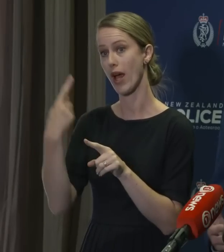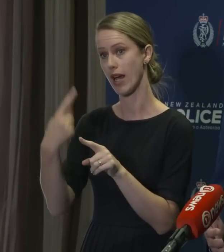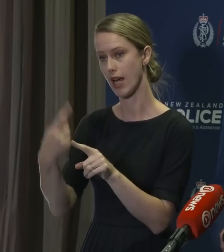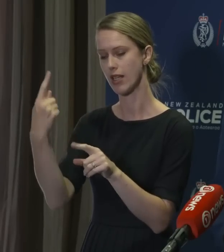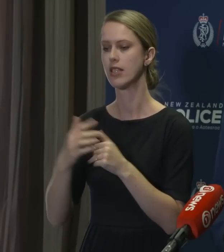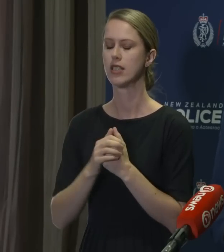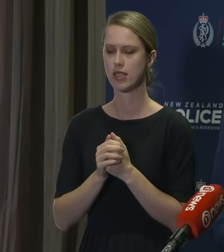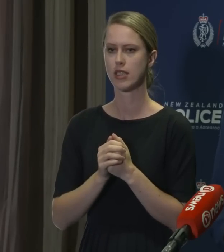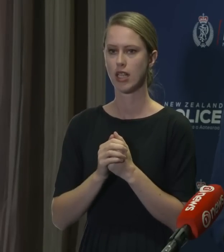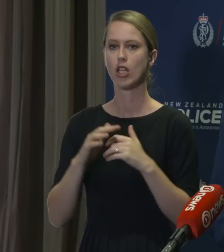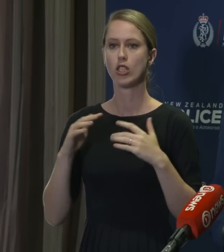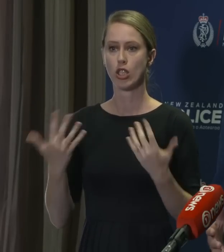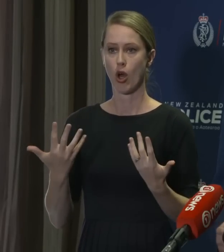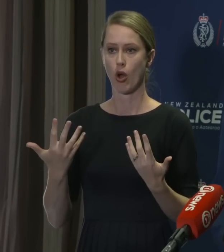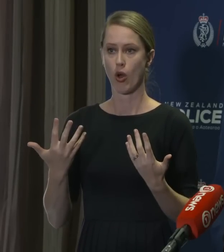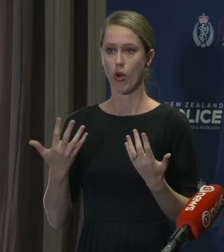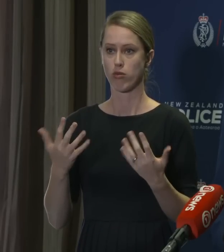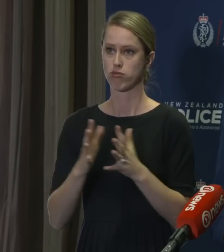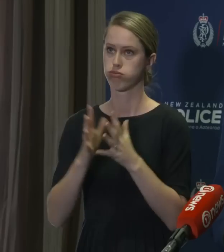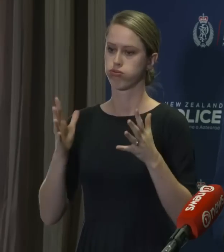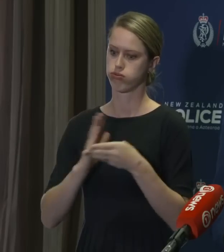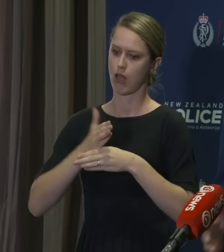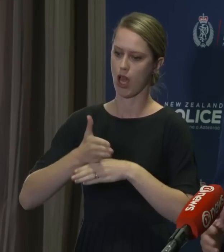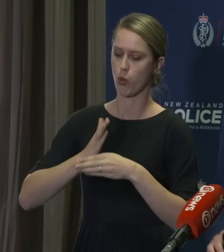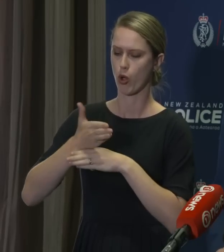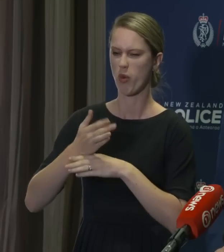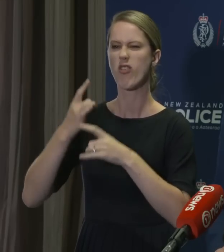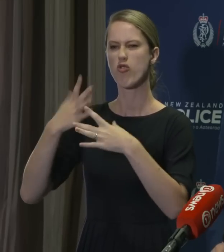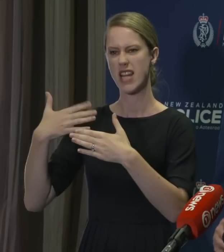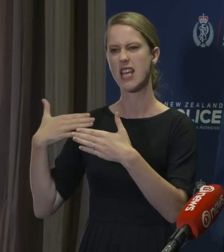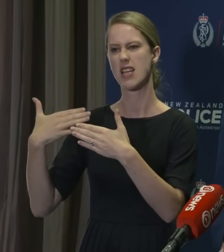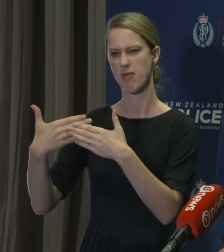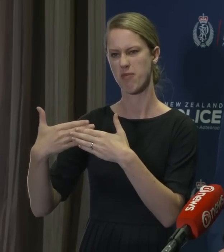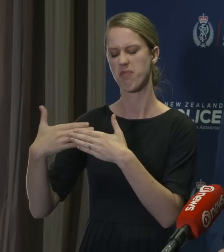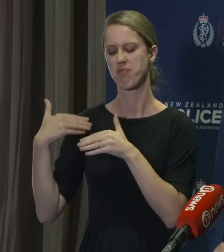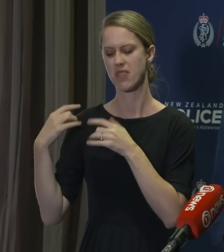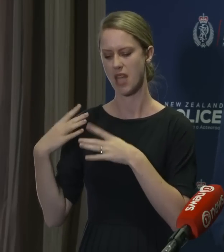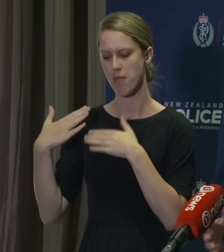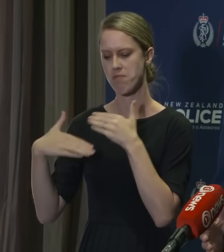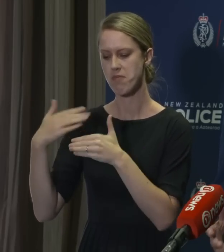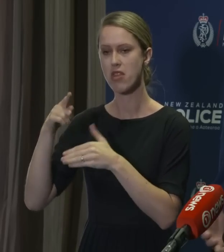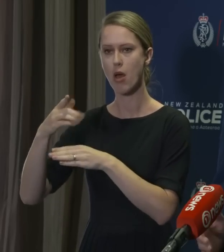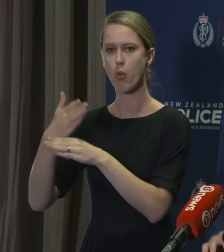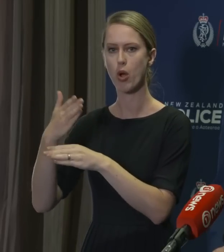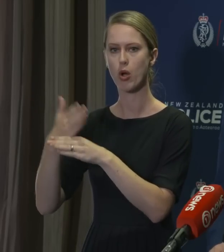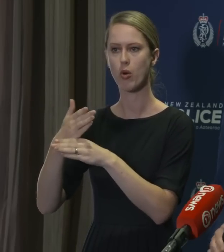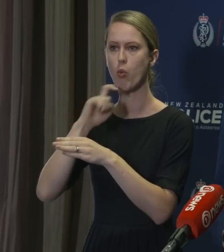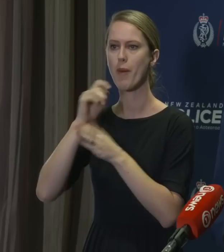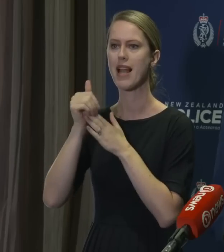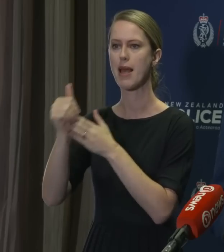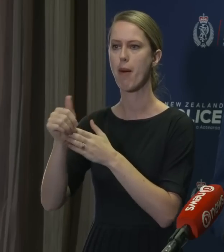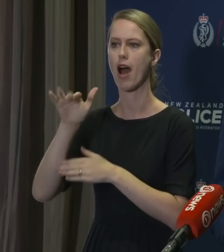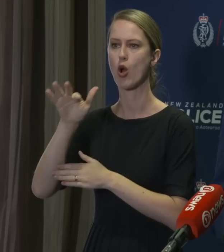So we're putting up a major piece of work which we have already commenced. That piece of work will be led